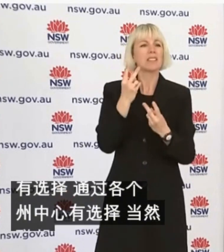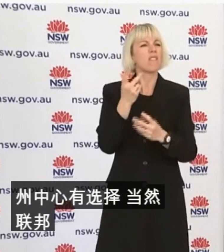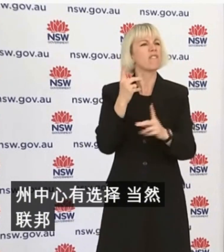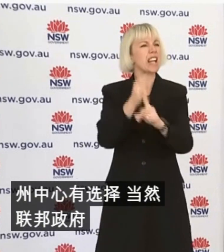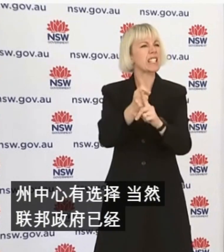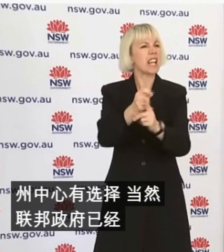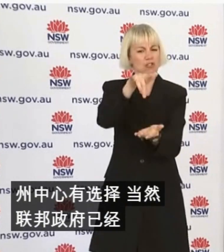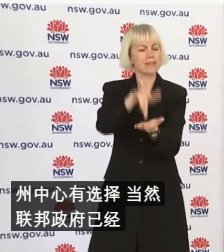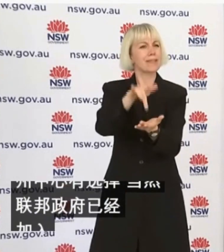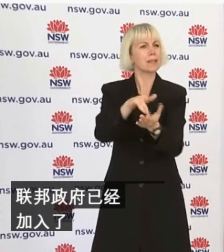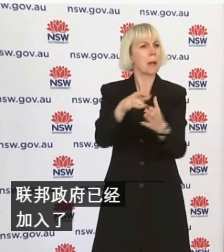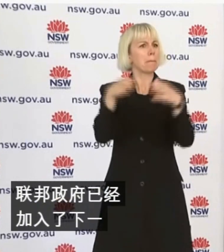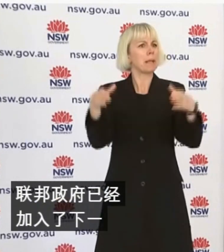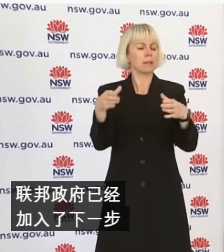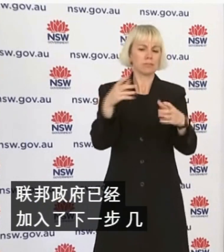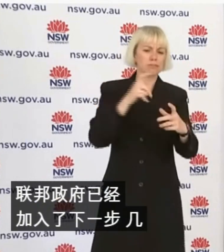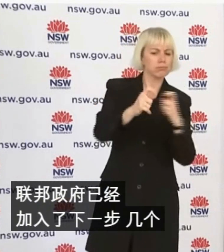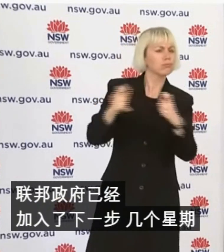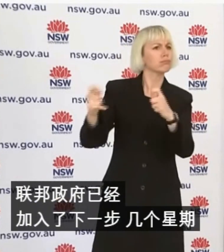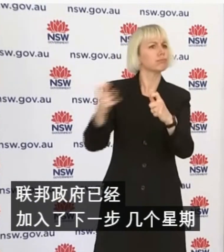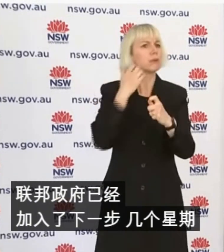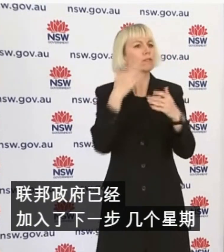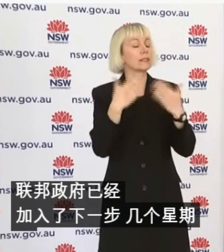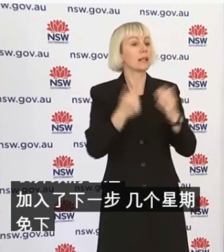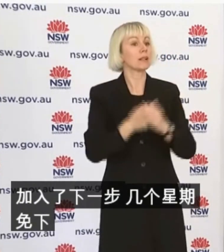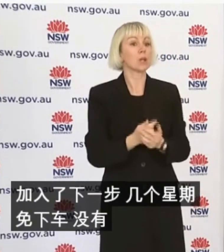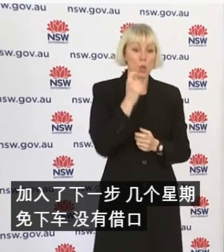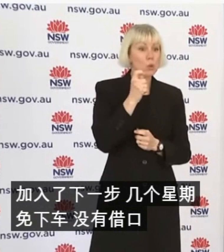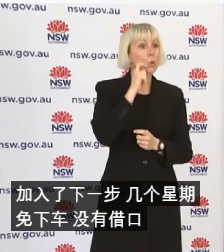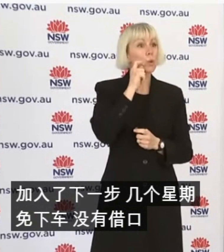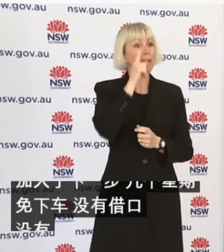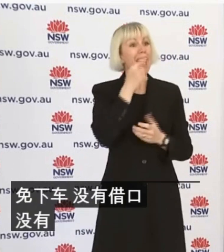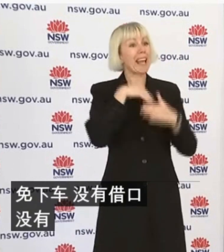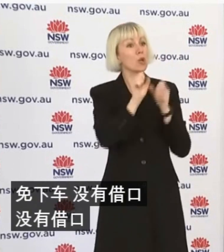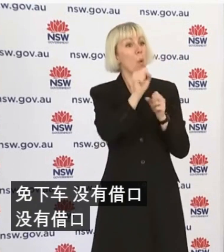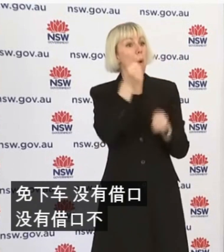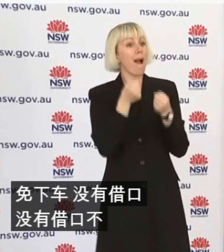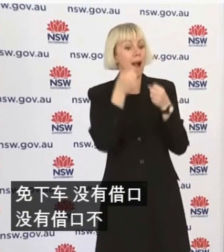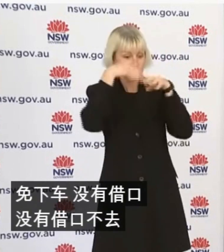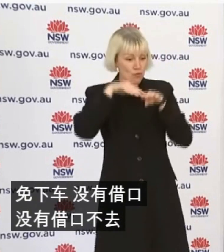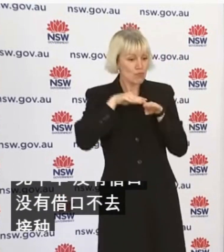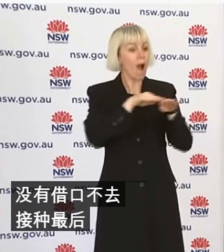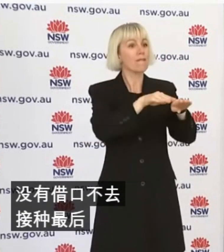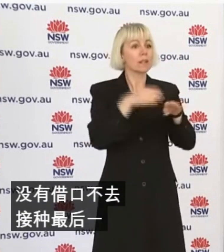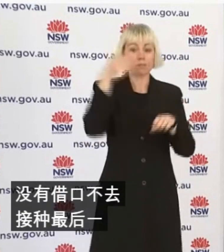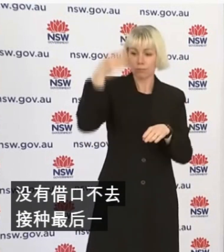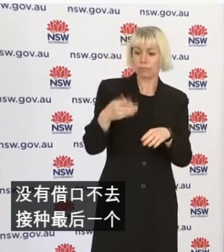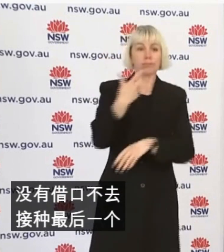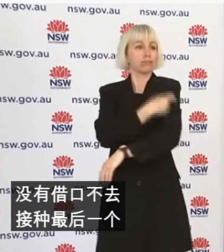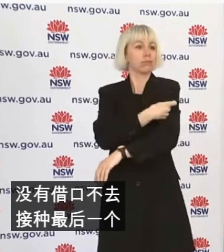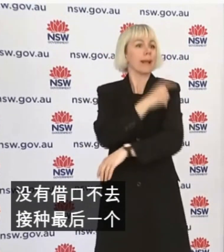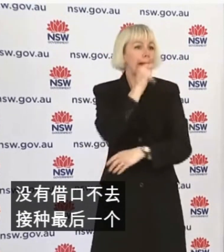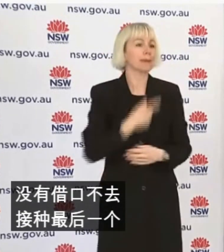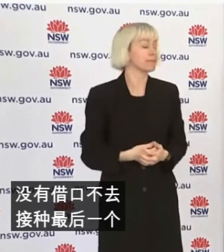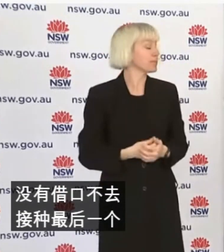federal government has come on board offering in the next few weeks drive-ins. There is no excuse. There is no excuse to not go and get vaccinated. Last